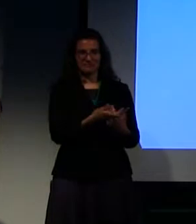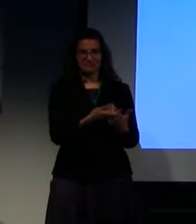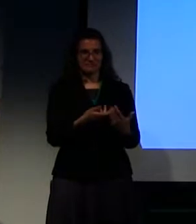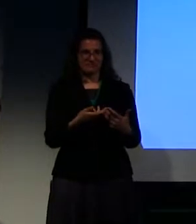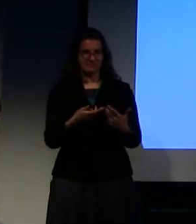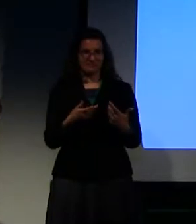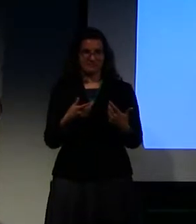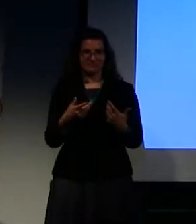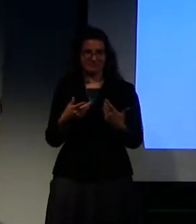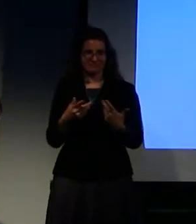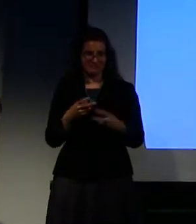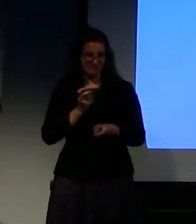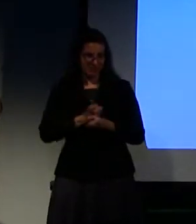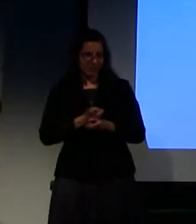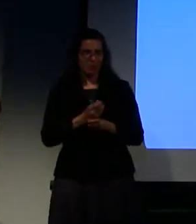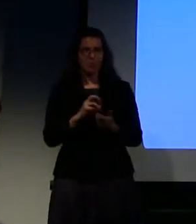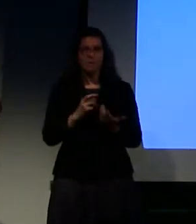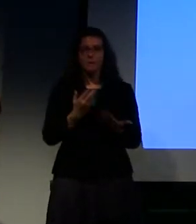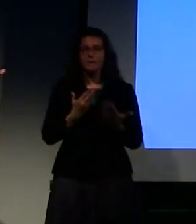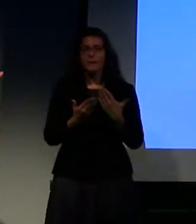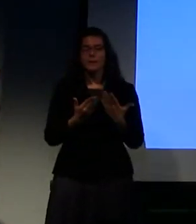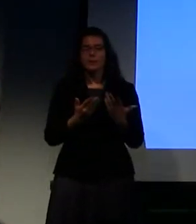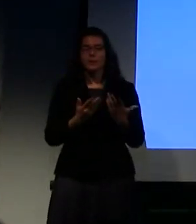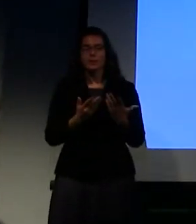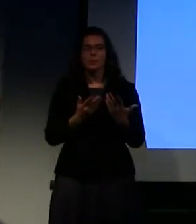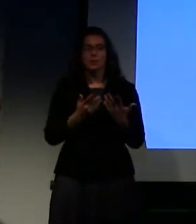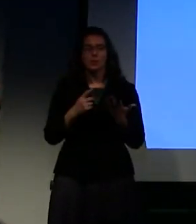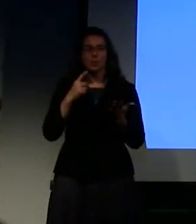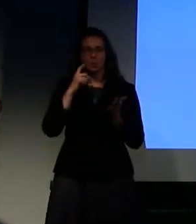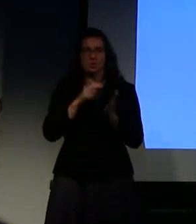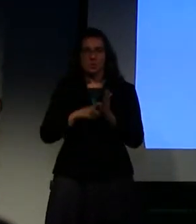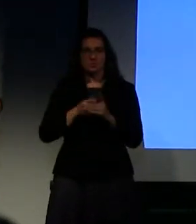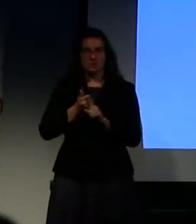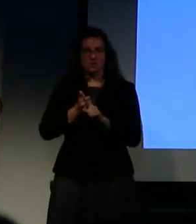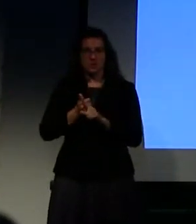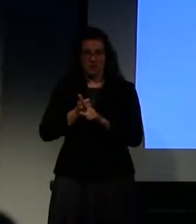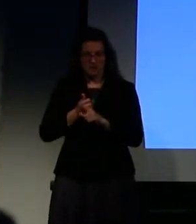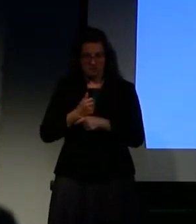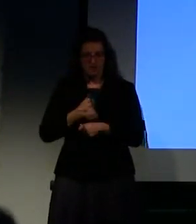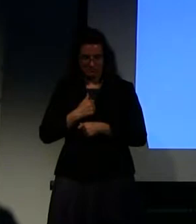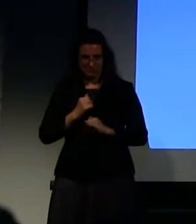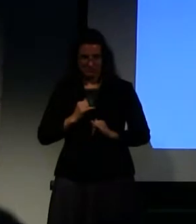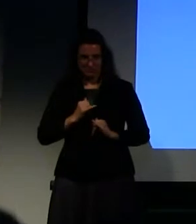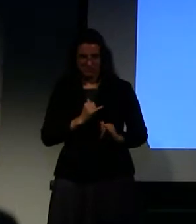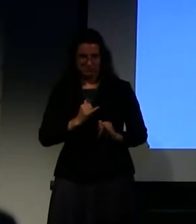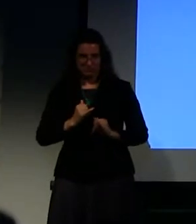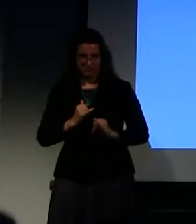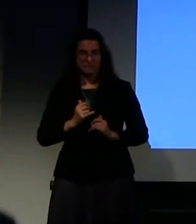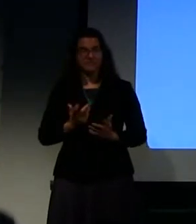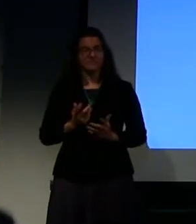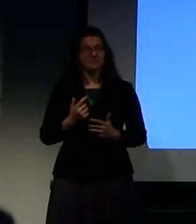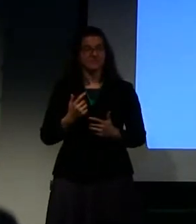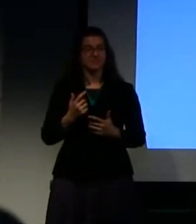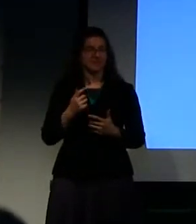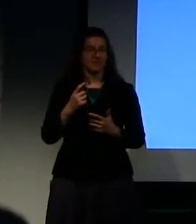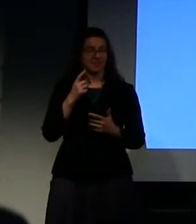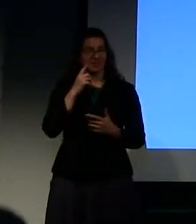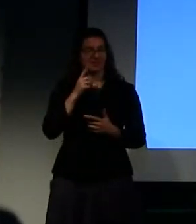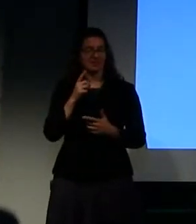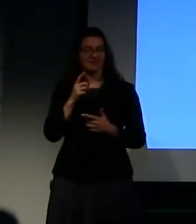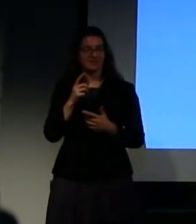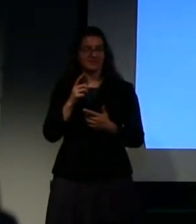Maybe you see yourself in it. Maybe, you know, there's all these questions can come up, but I think for me that's such an